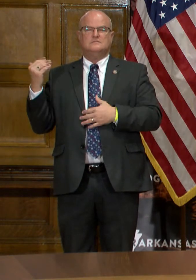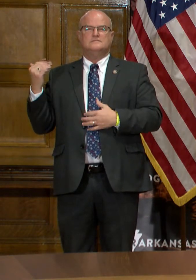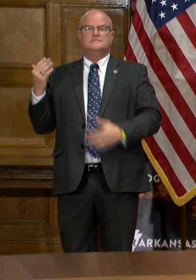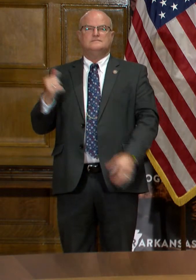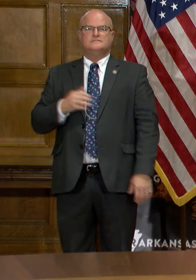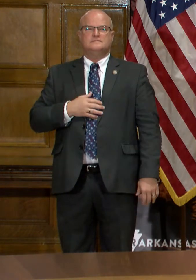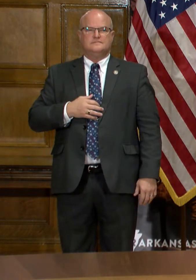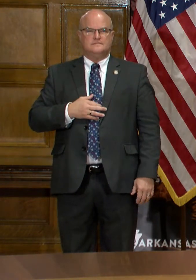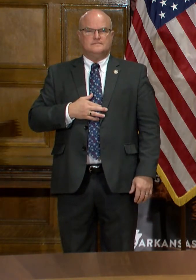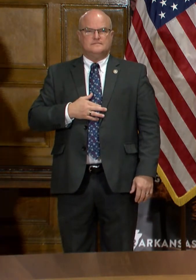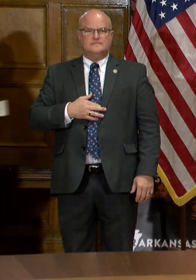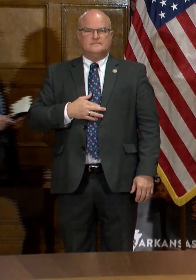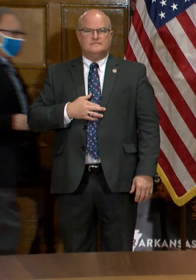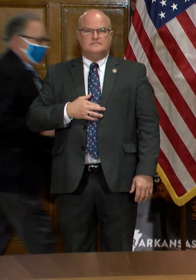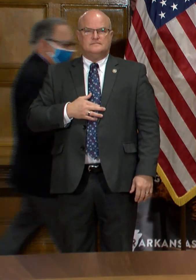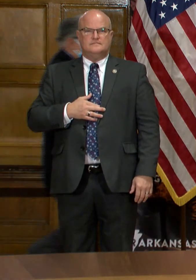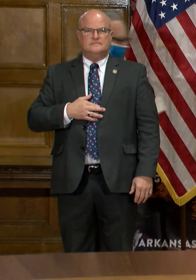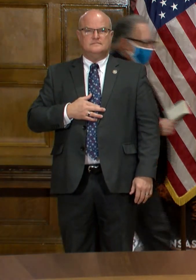Romero?